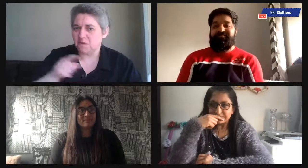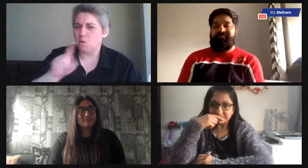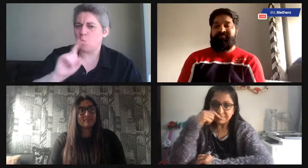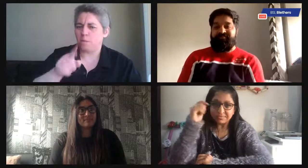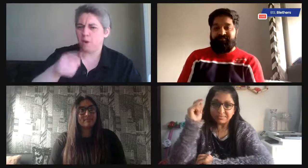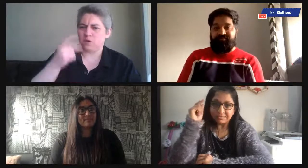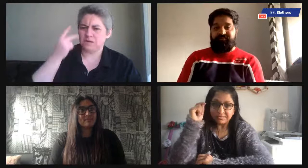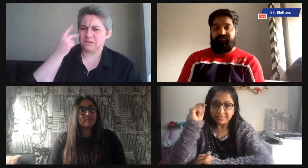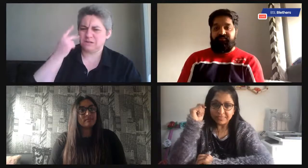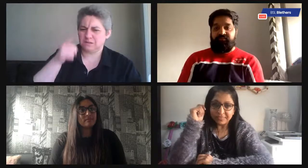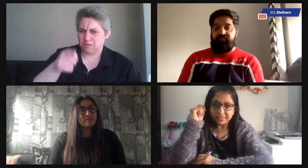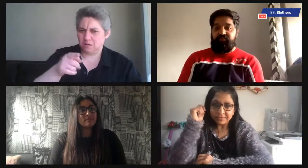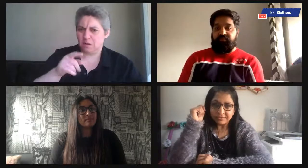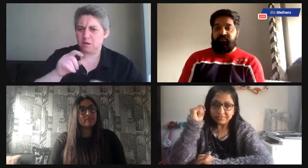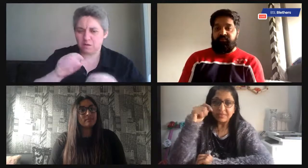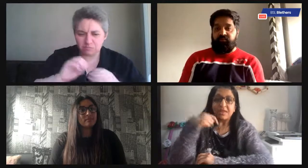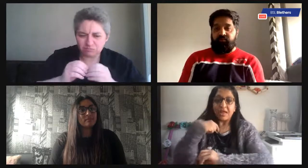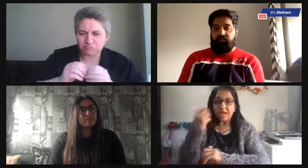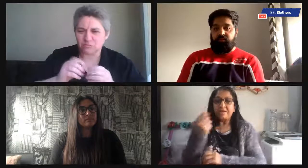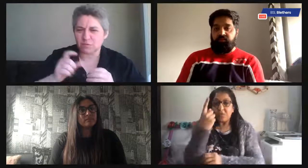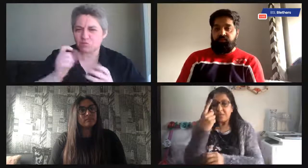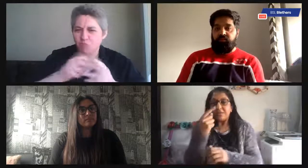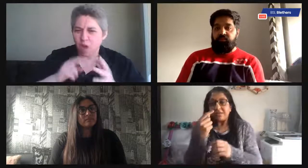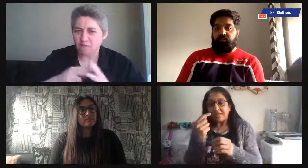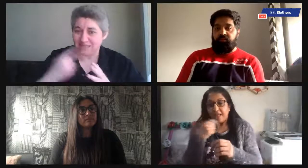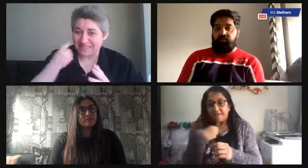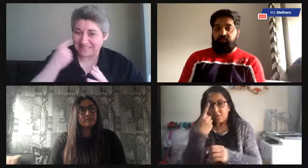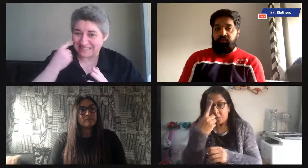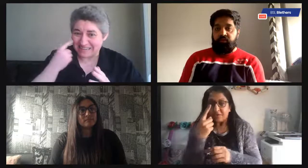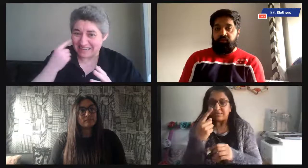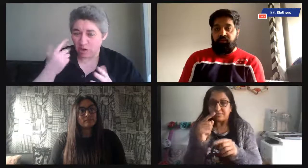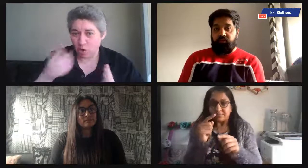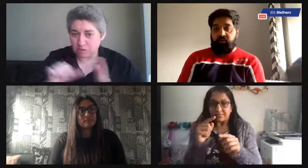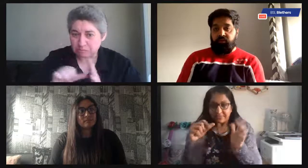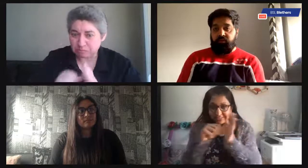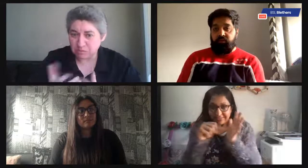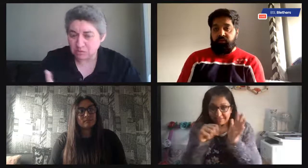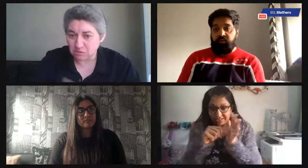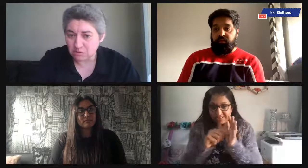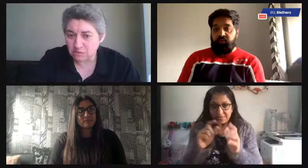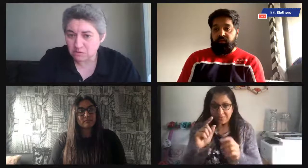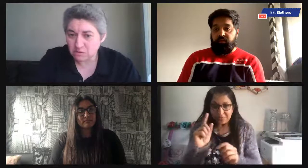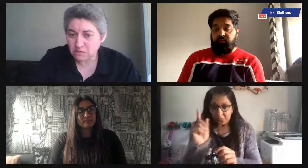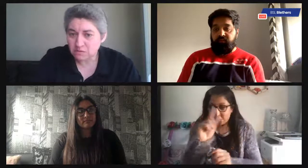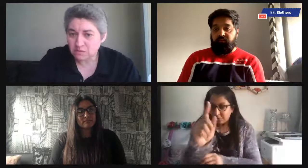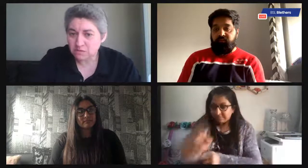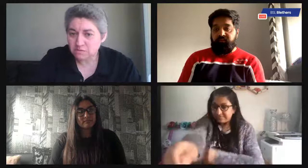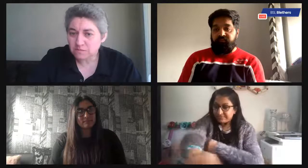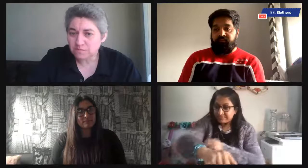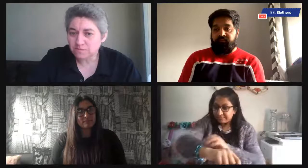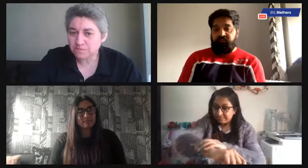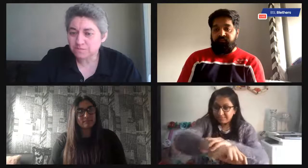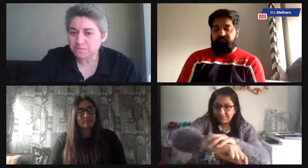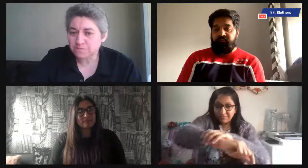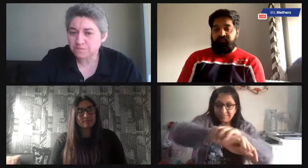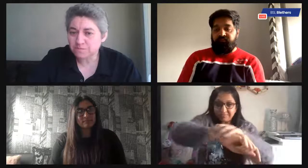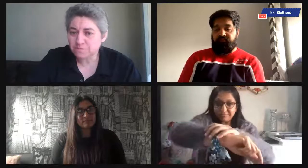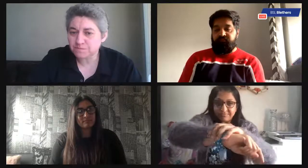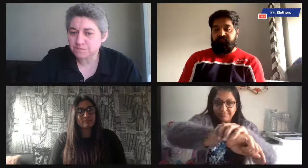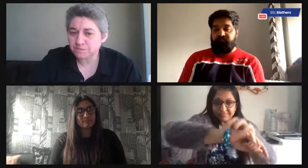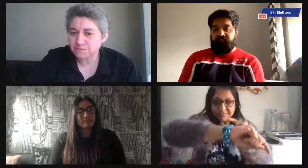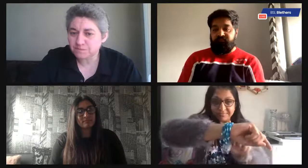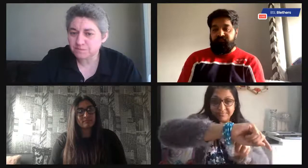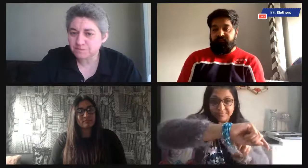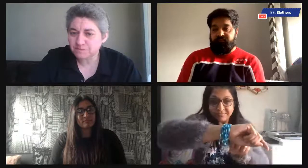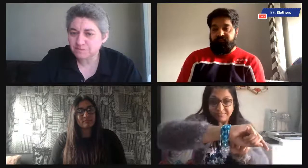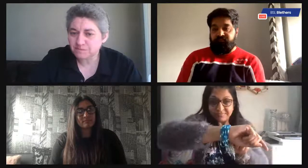and they'd be happy. So that was one aspect, Nafisa. Yeah. Was it easy? Well, no, nothing's easy. I